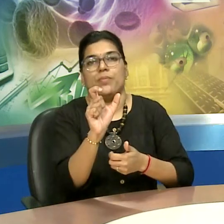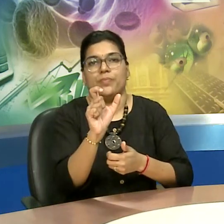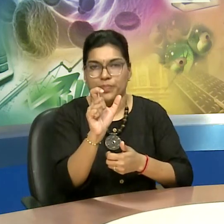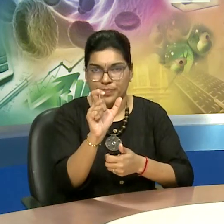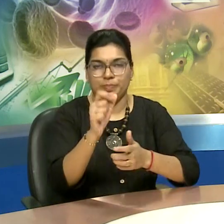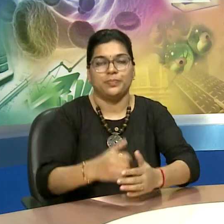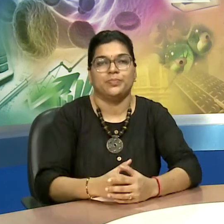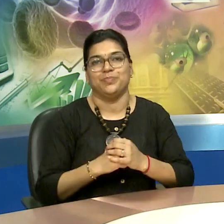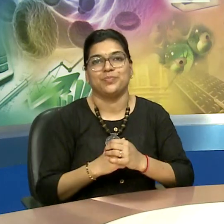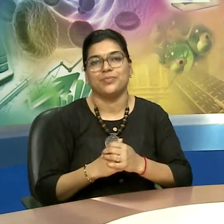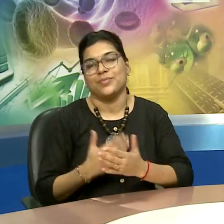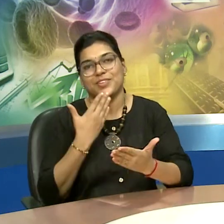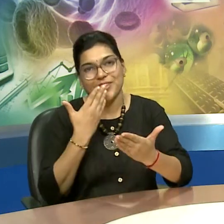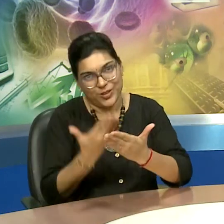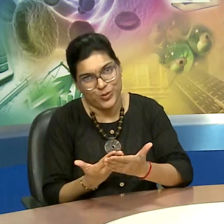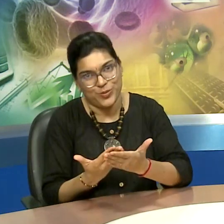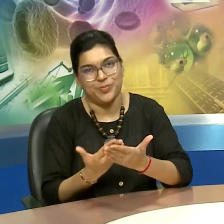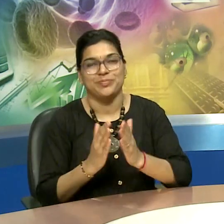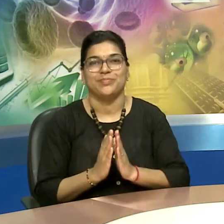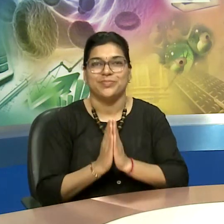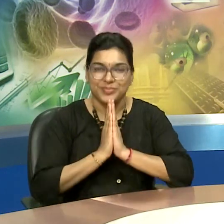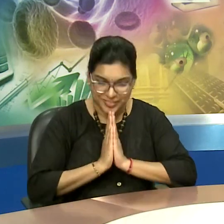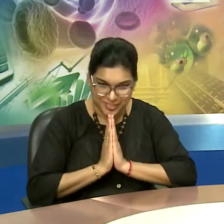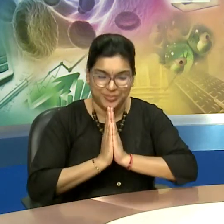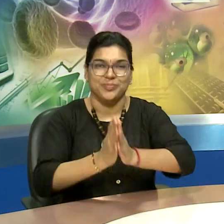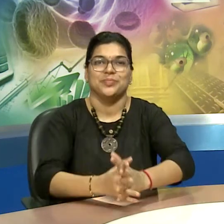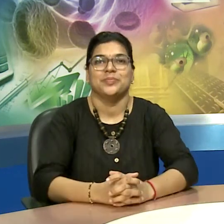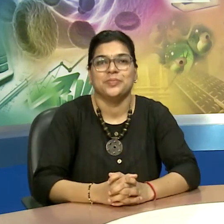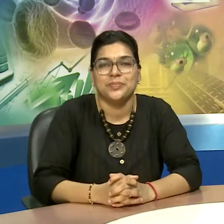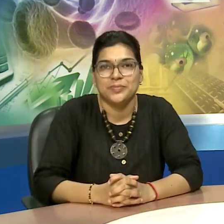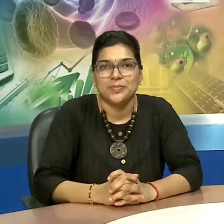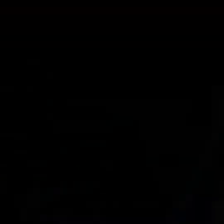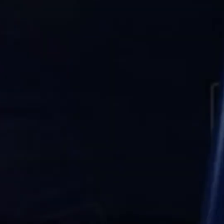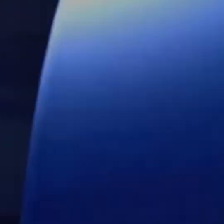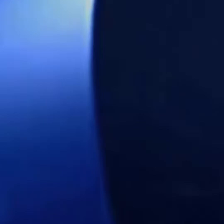Thank you. Namaste.